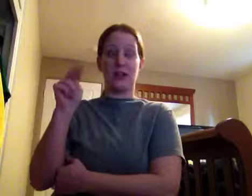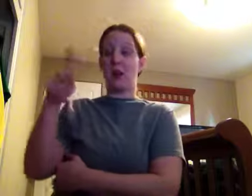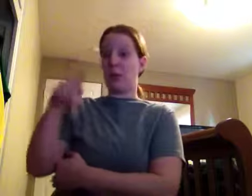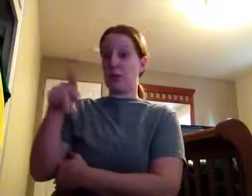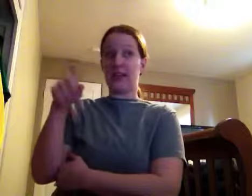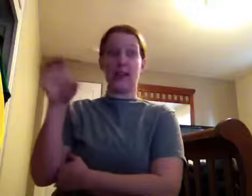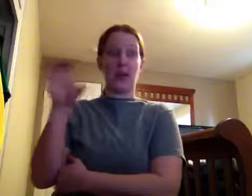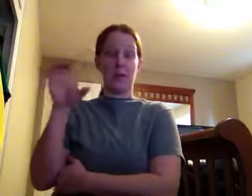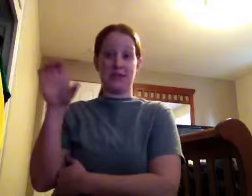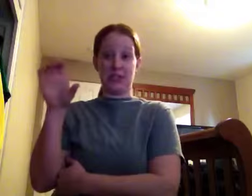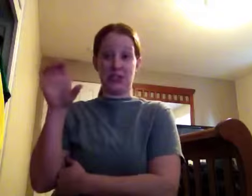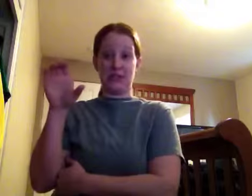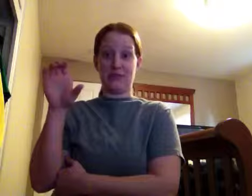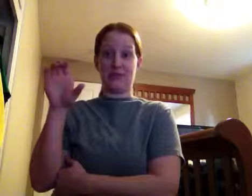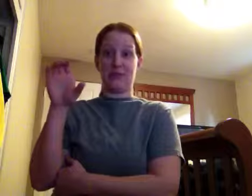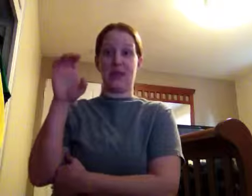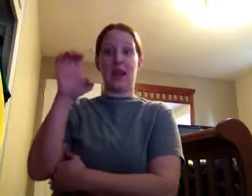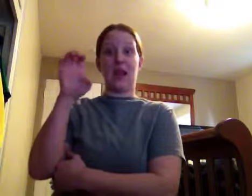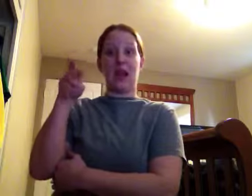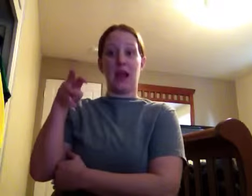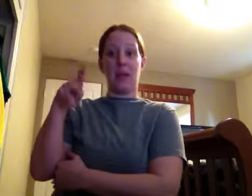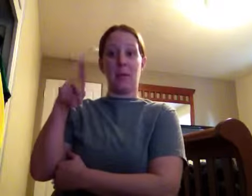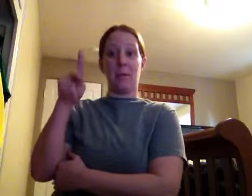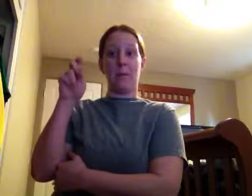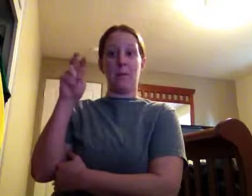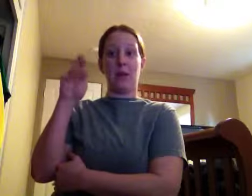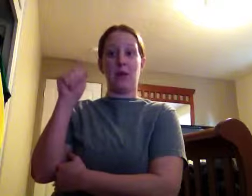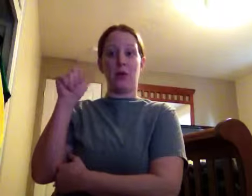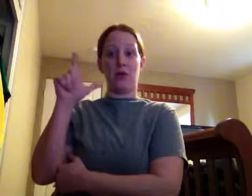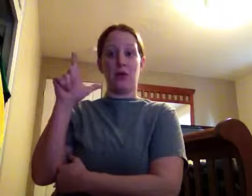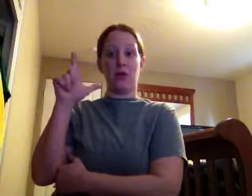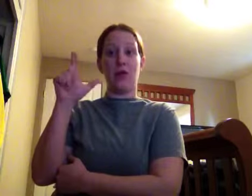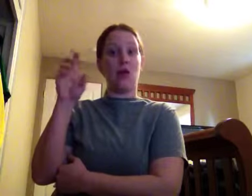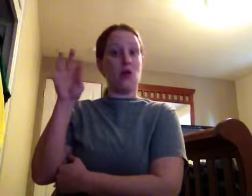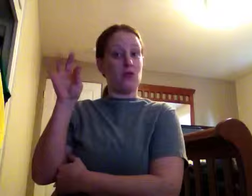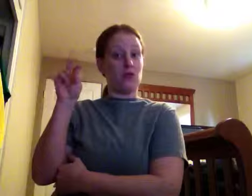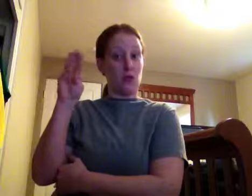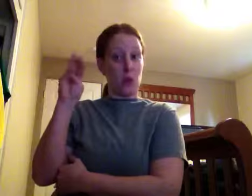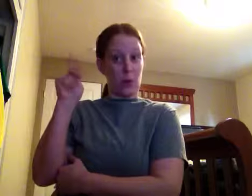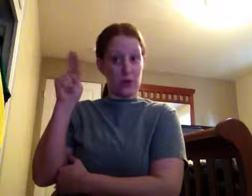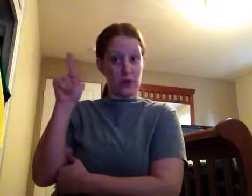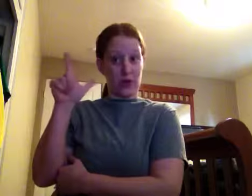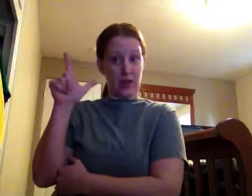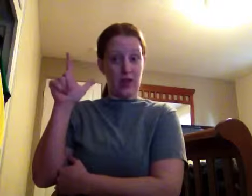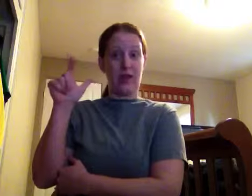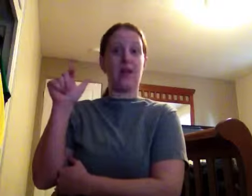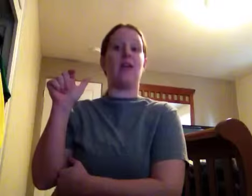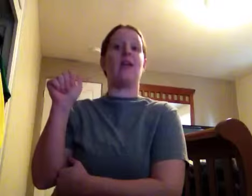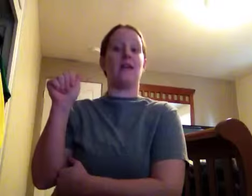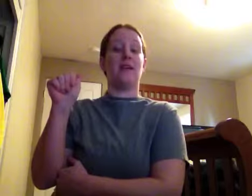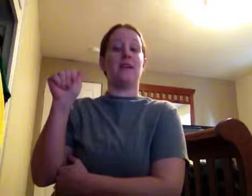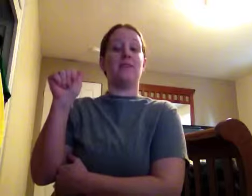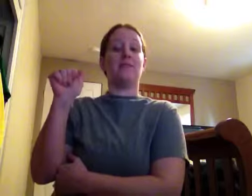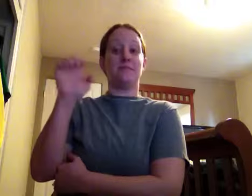moles. If you need help with moles, you can go back to the Mole Problems podcast. And if you've seen this picture,